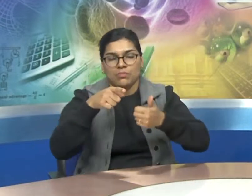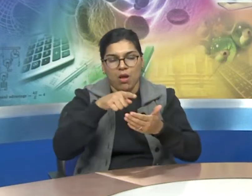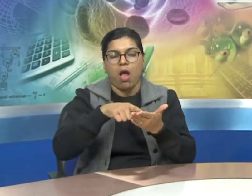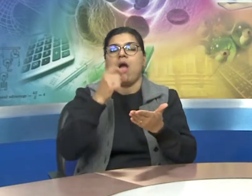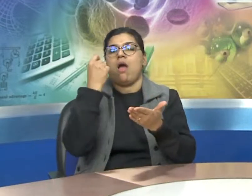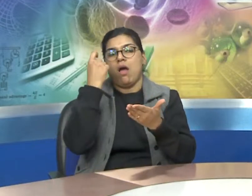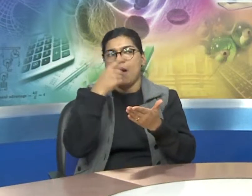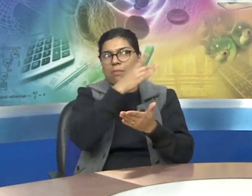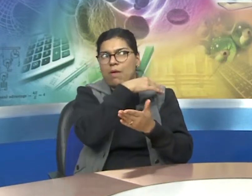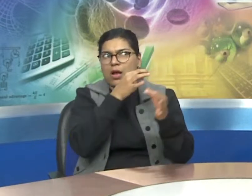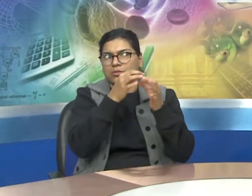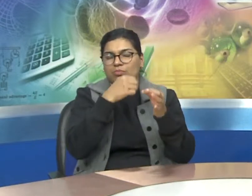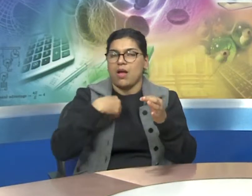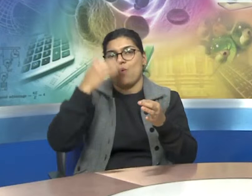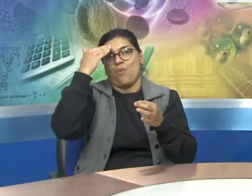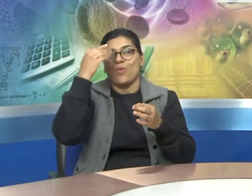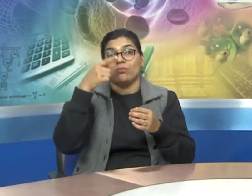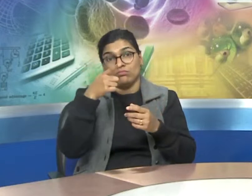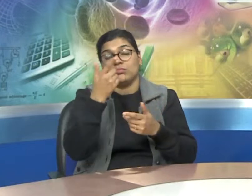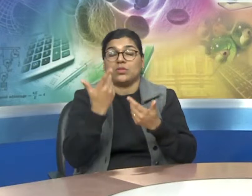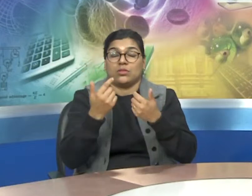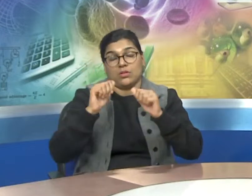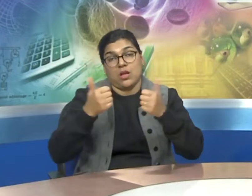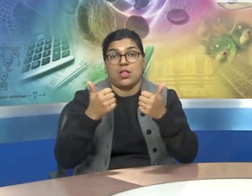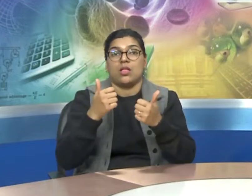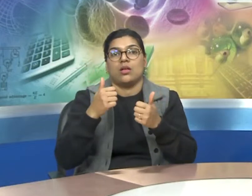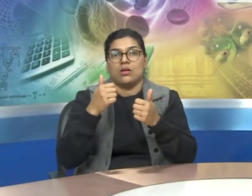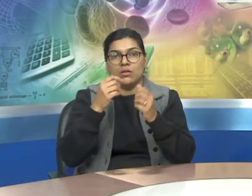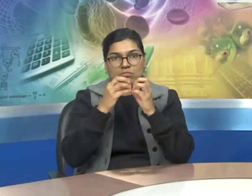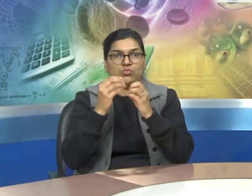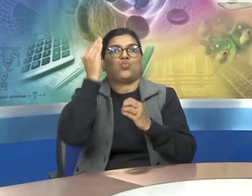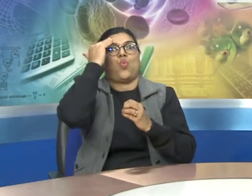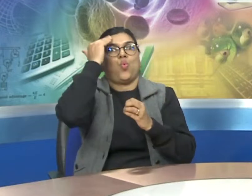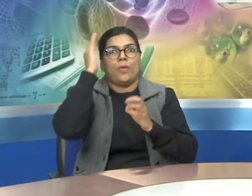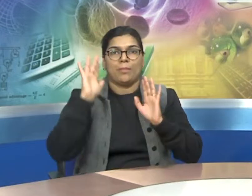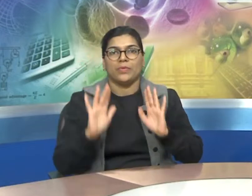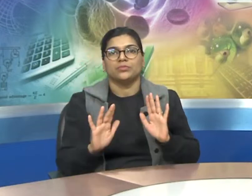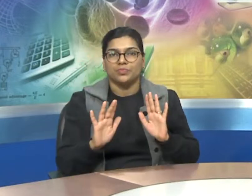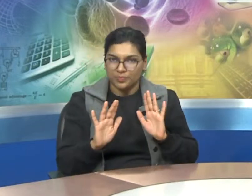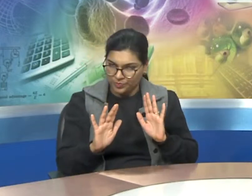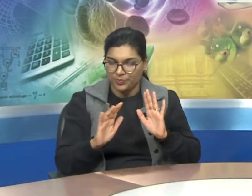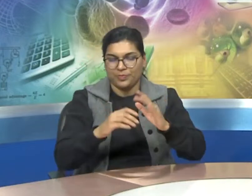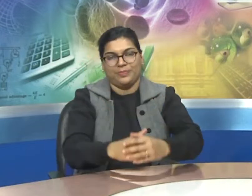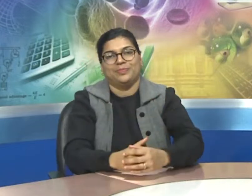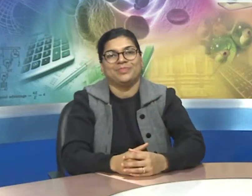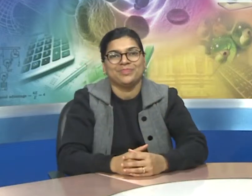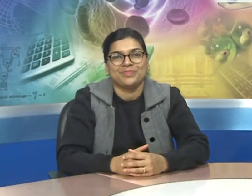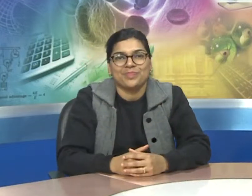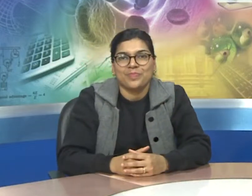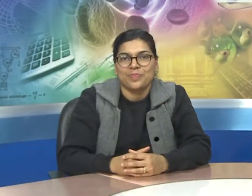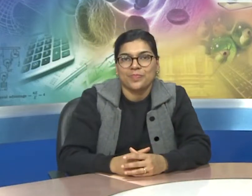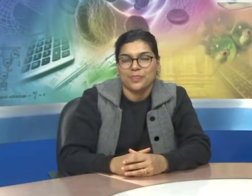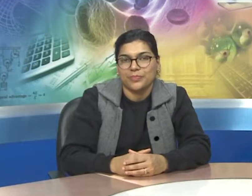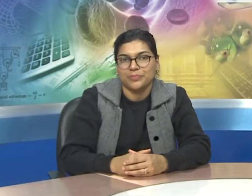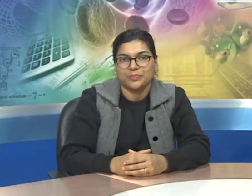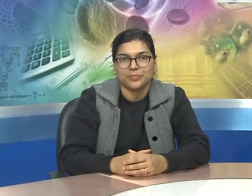better if you learn all these options of slide layout so that accordingly to your purpose you can use.